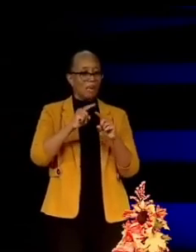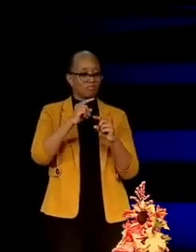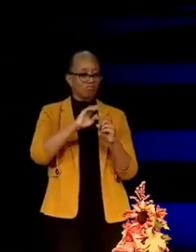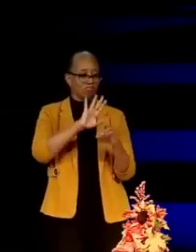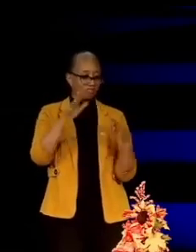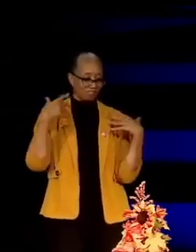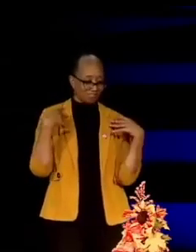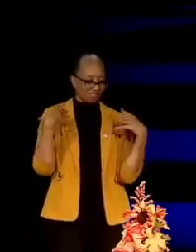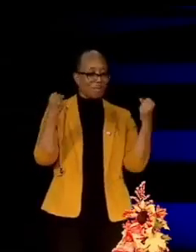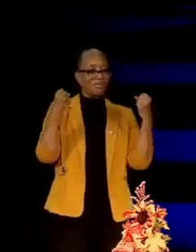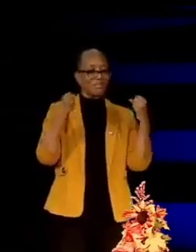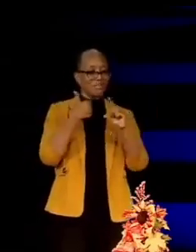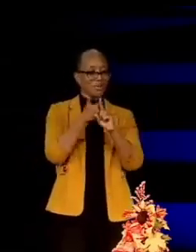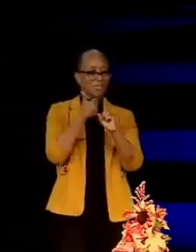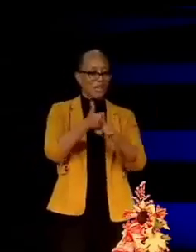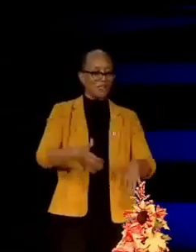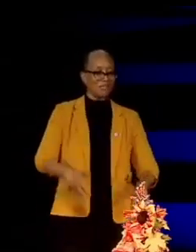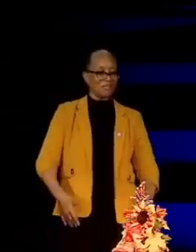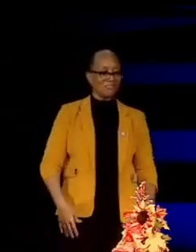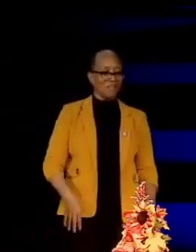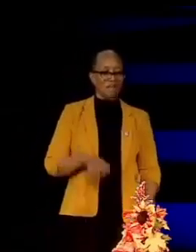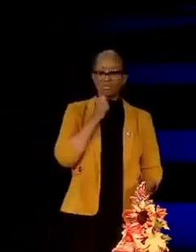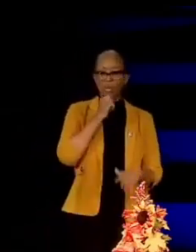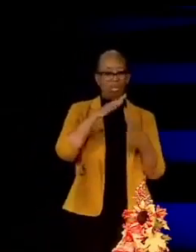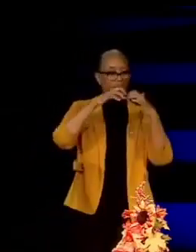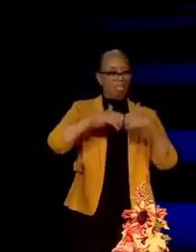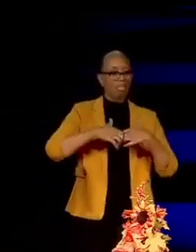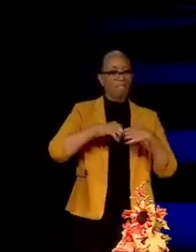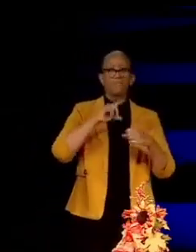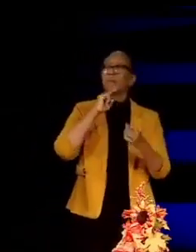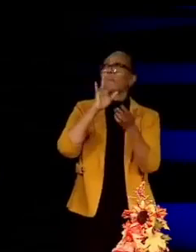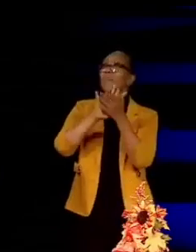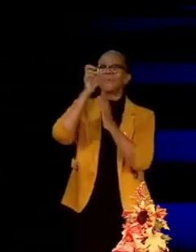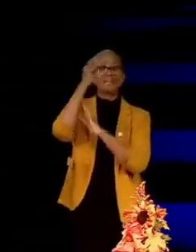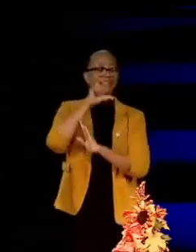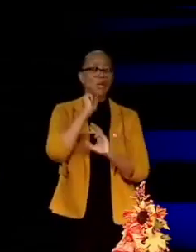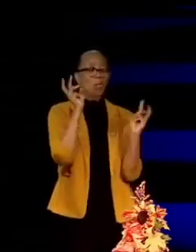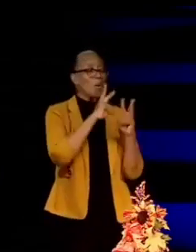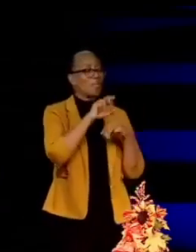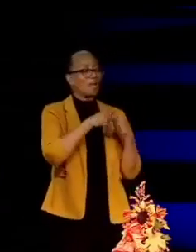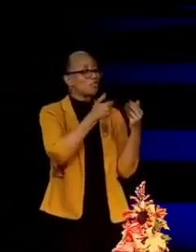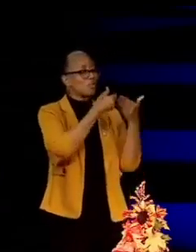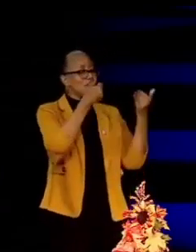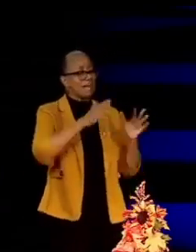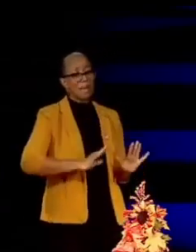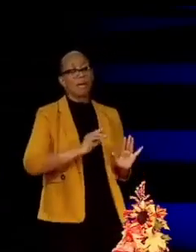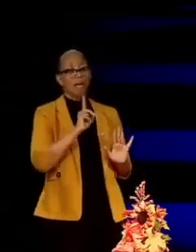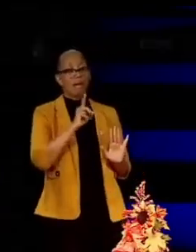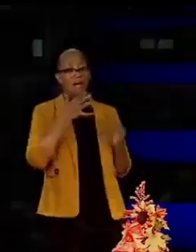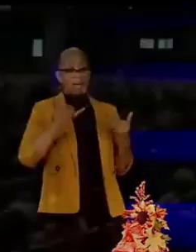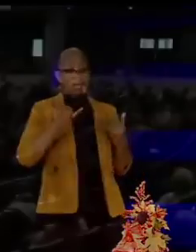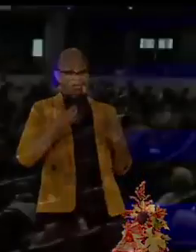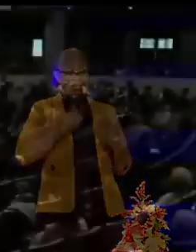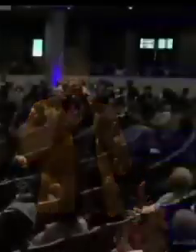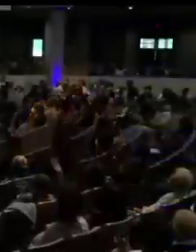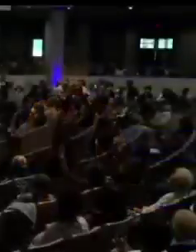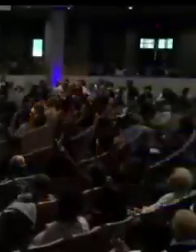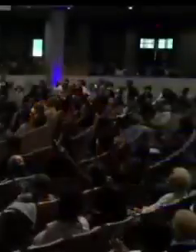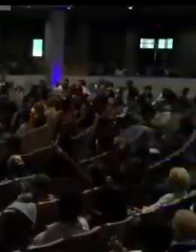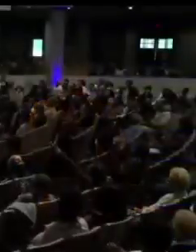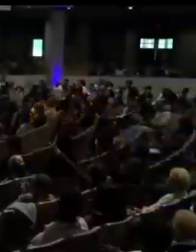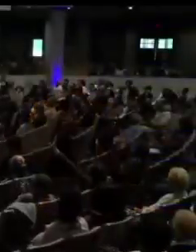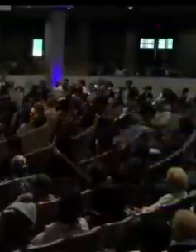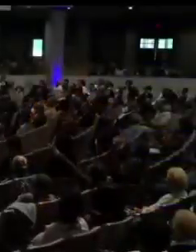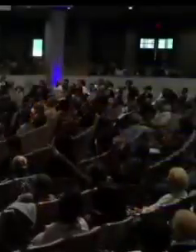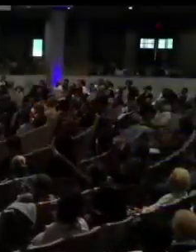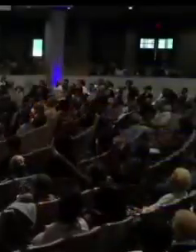up yourself. Somebody give praise him right now. Come on, praise him. Don't worry about your neighbor this time. Say, I'm going to build up myself,